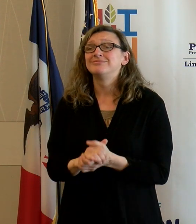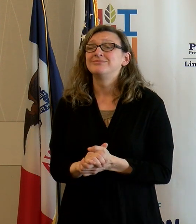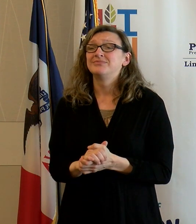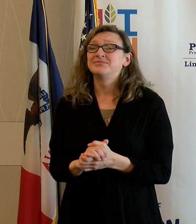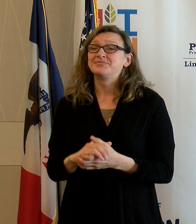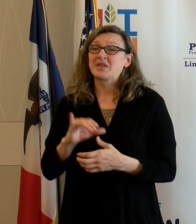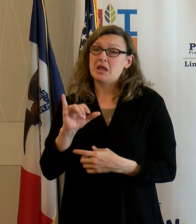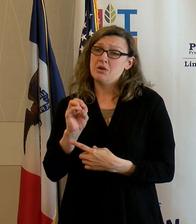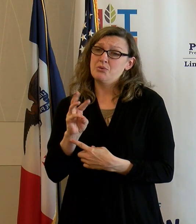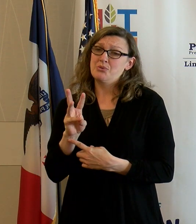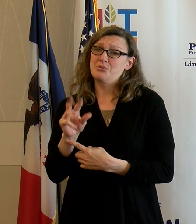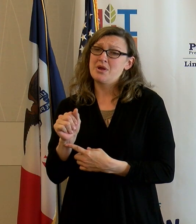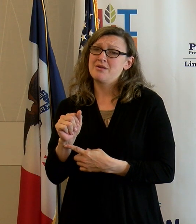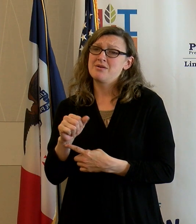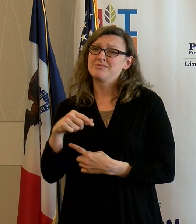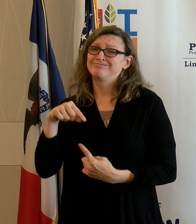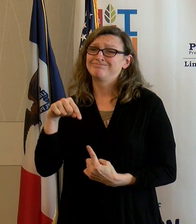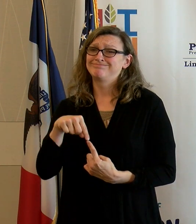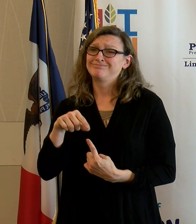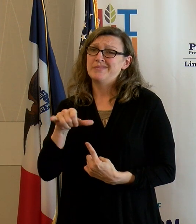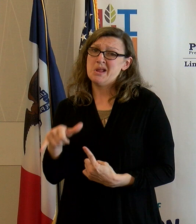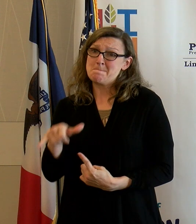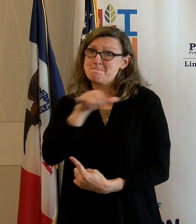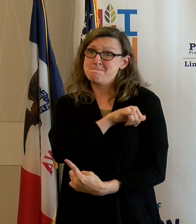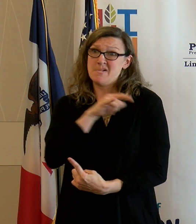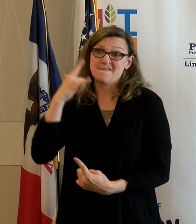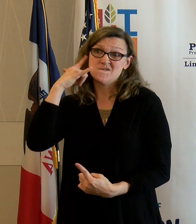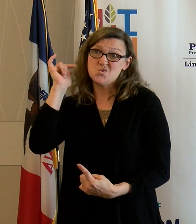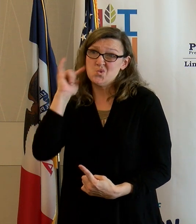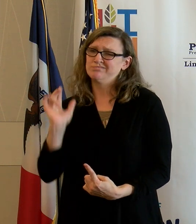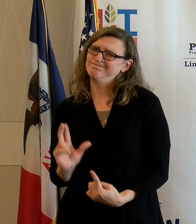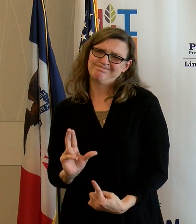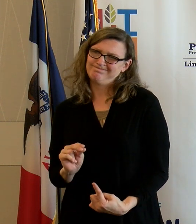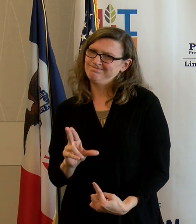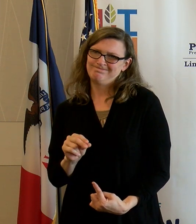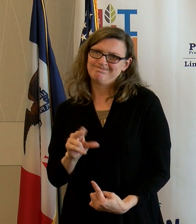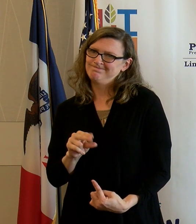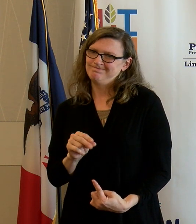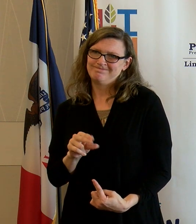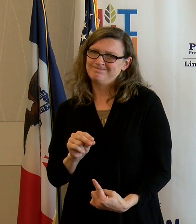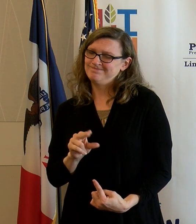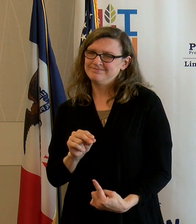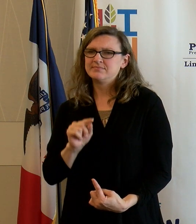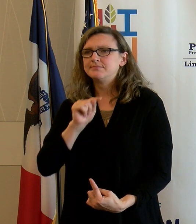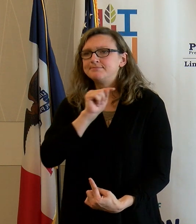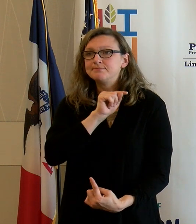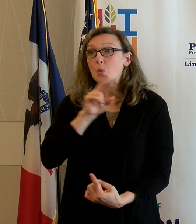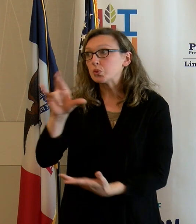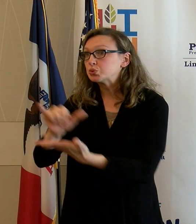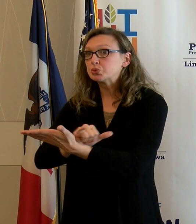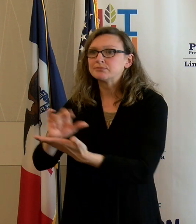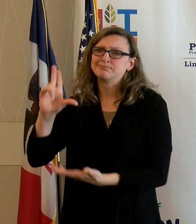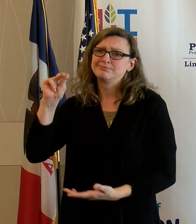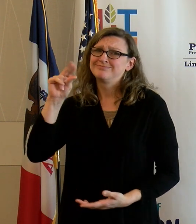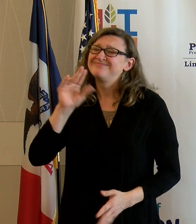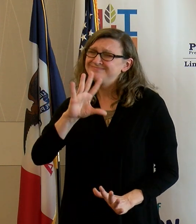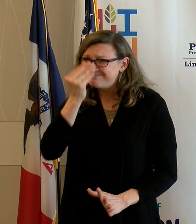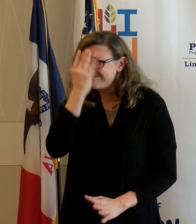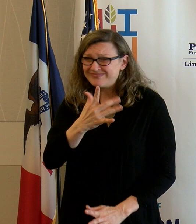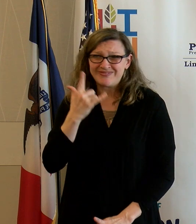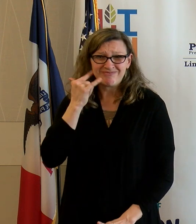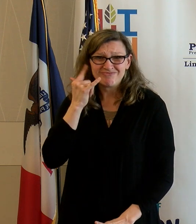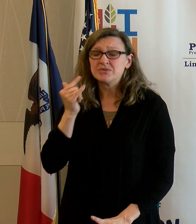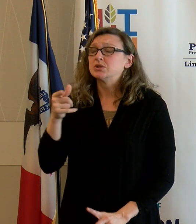like California or New York, which are experiencing devastating consequences of the